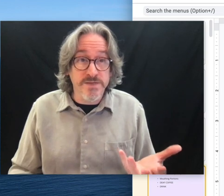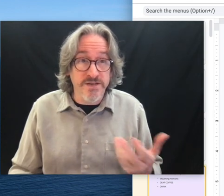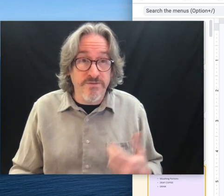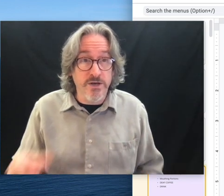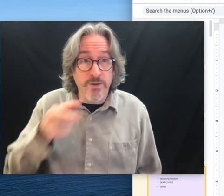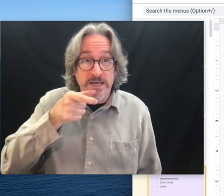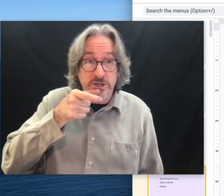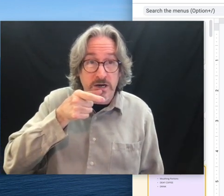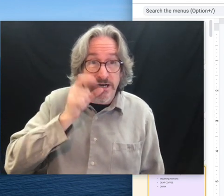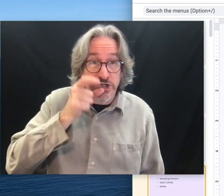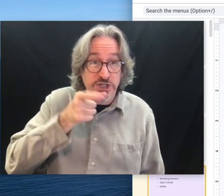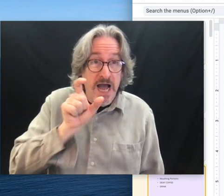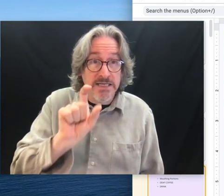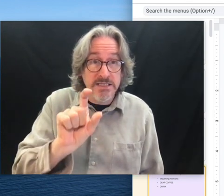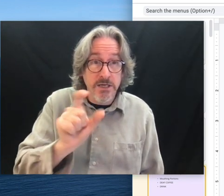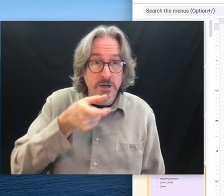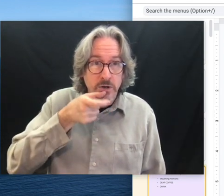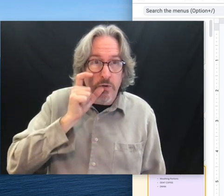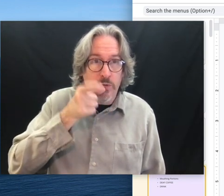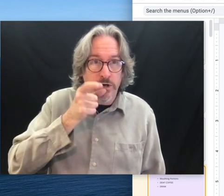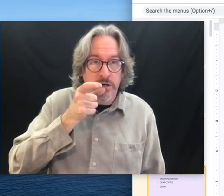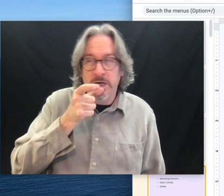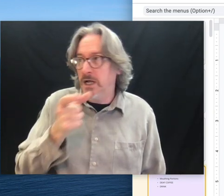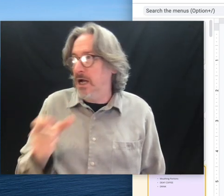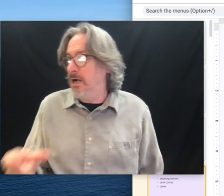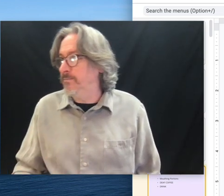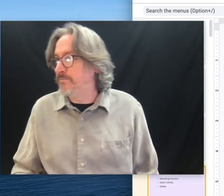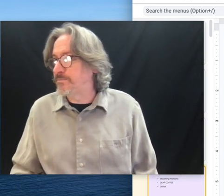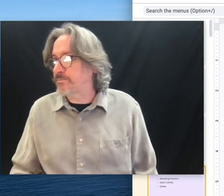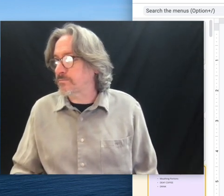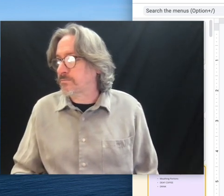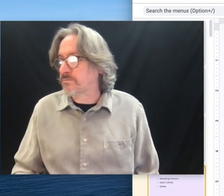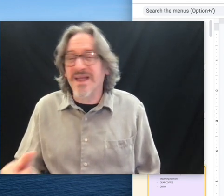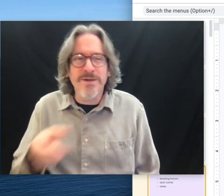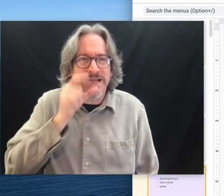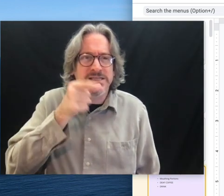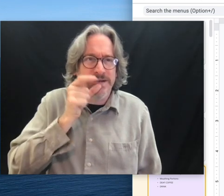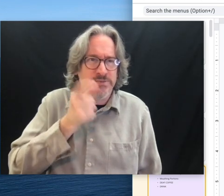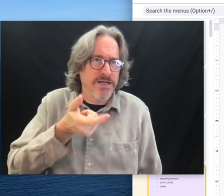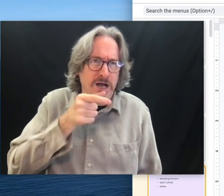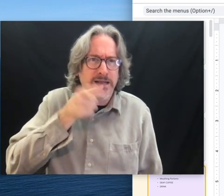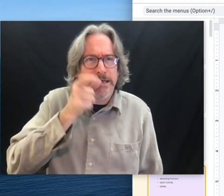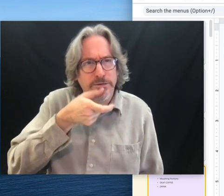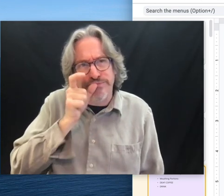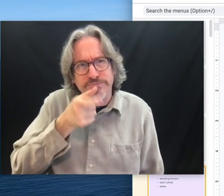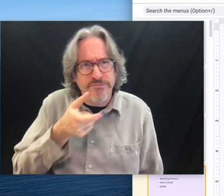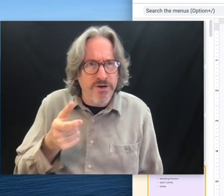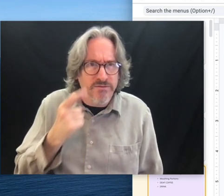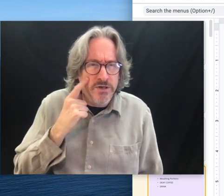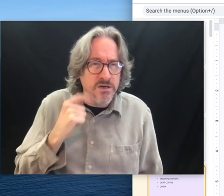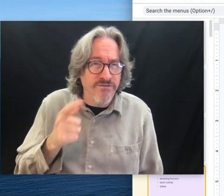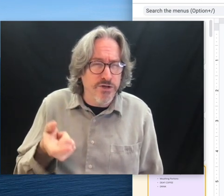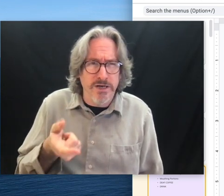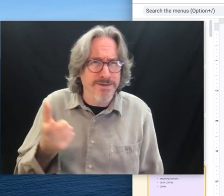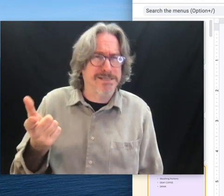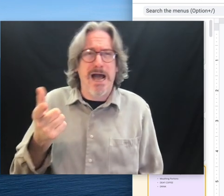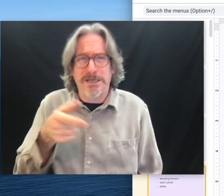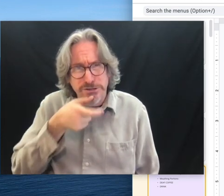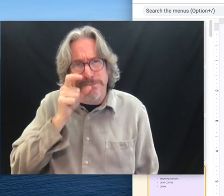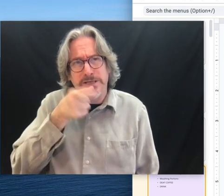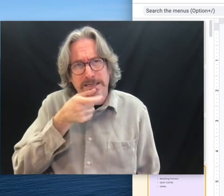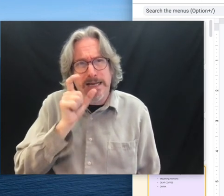more specific, we can talk about a shot, or that's the best way, shot, liquor, whatever. If you're talking